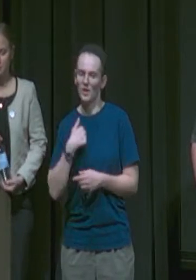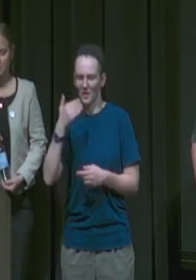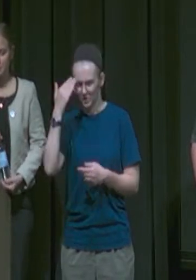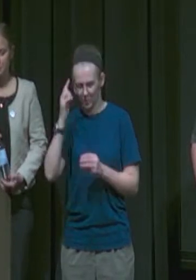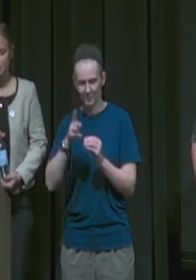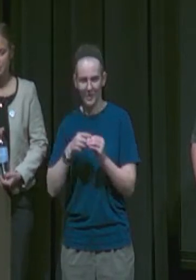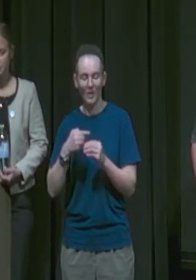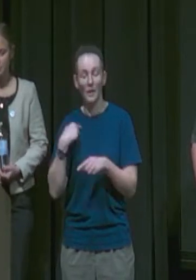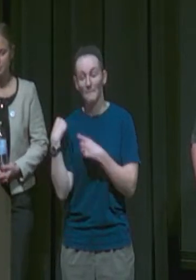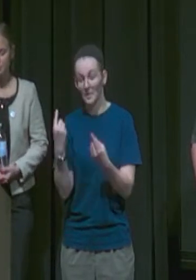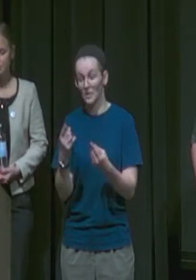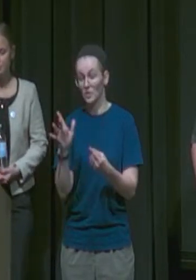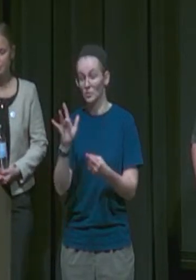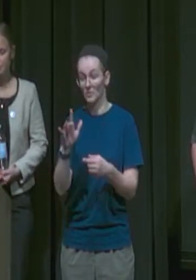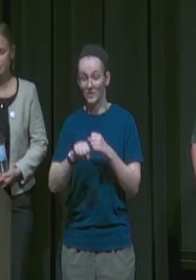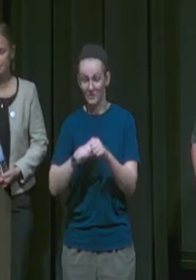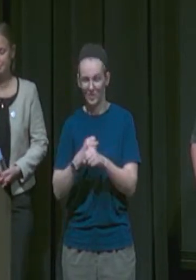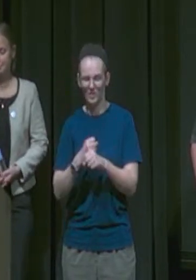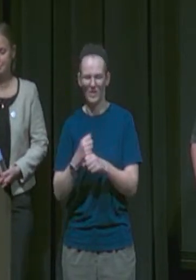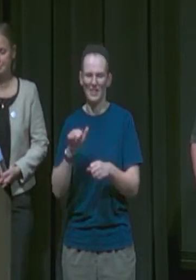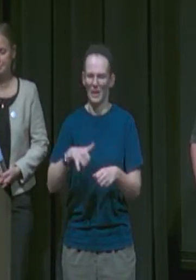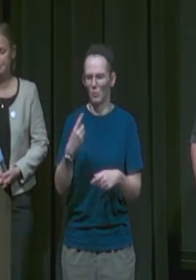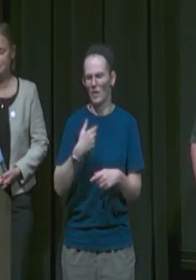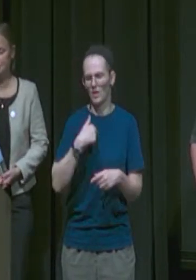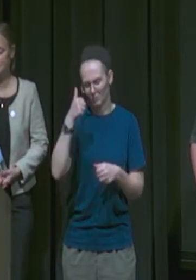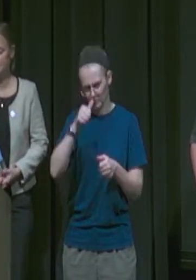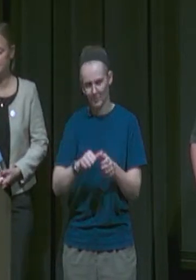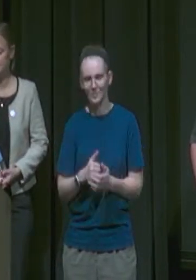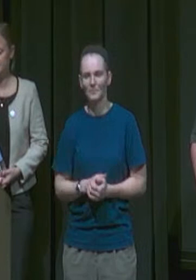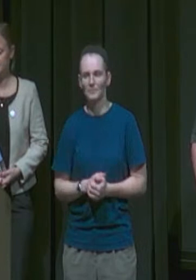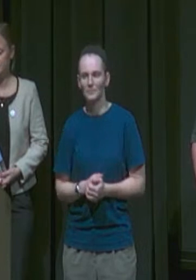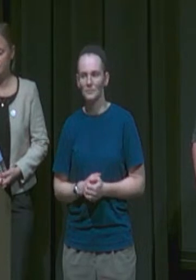of. I've been there 25 years. This is the one I remember.